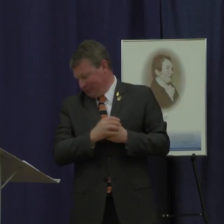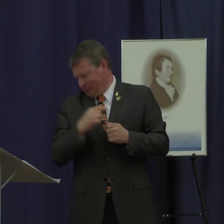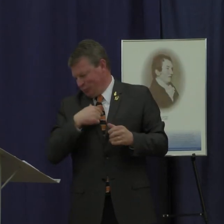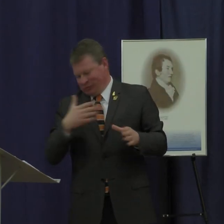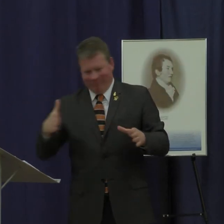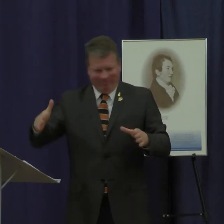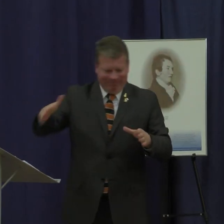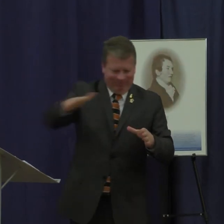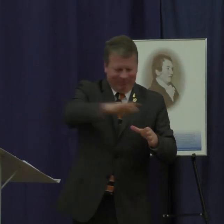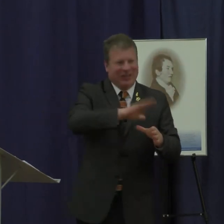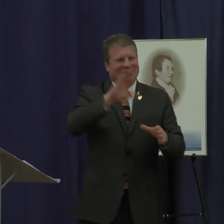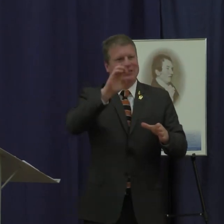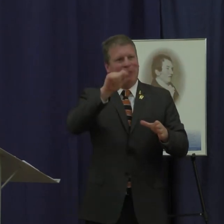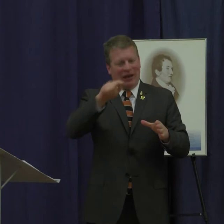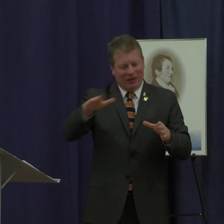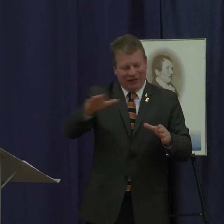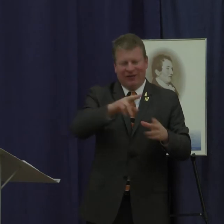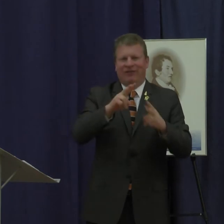We must consider that ceremony.